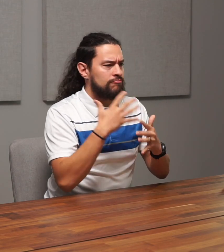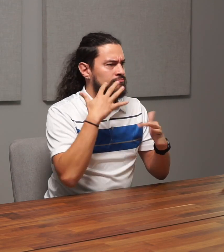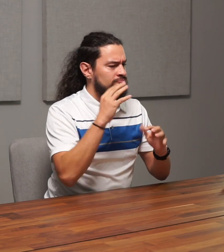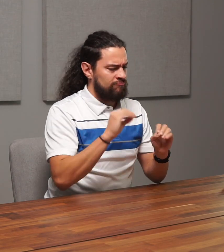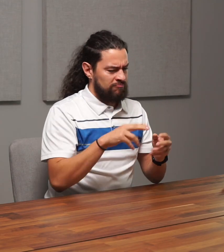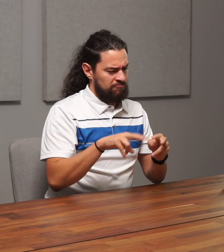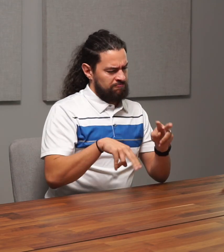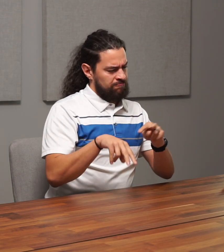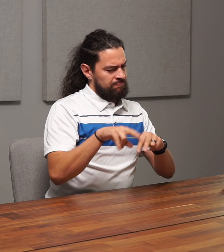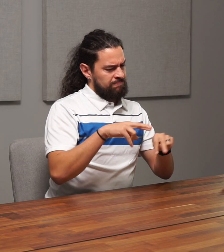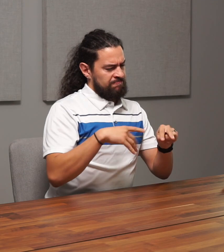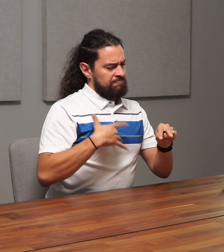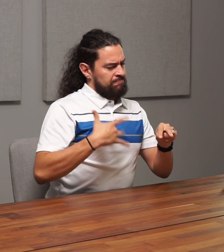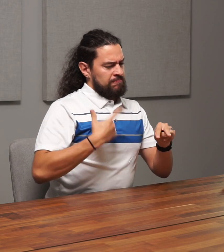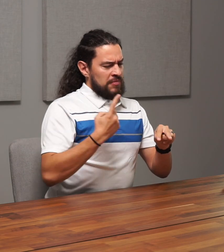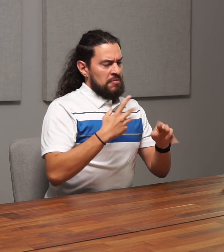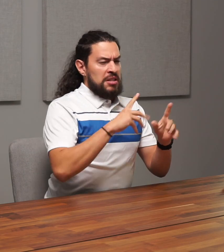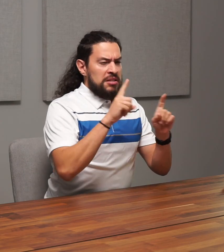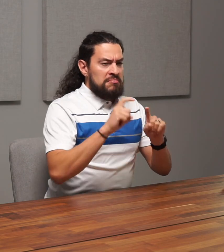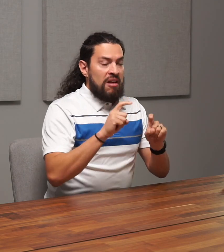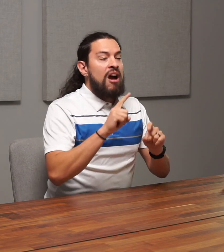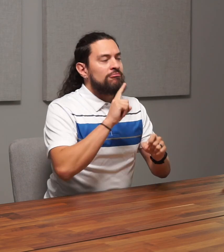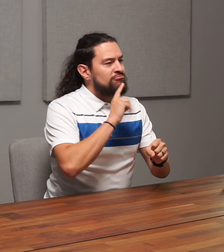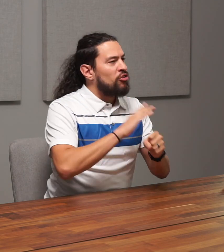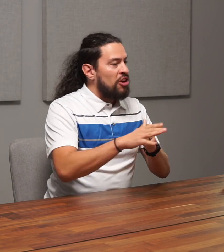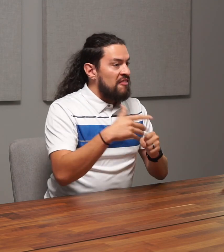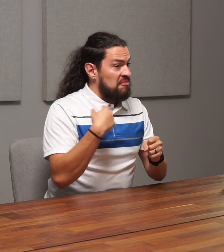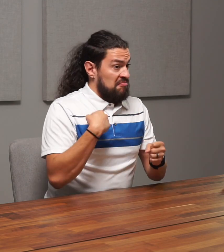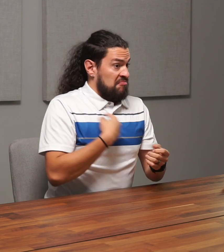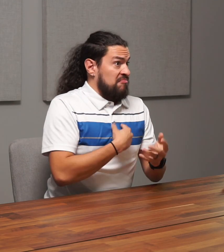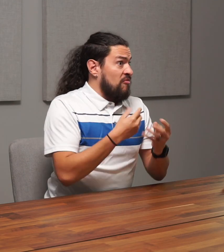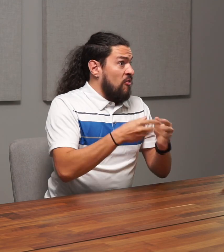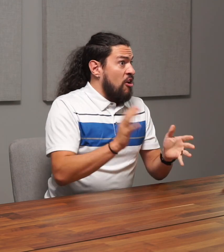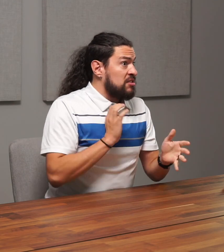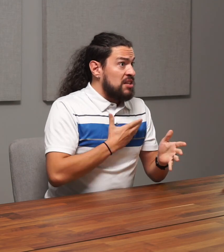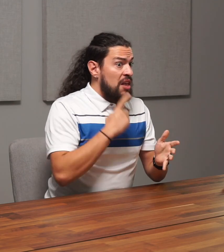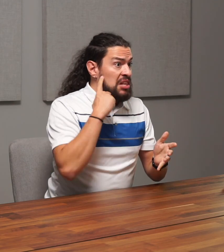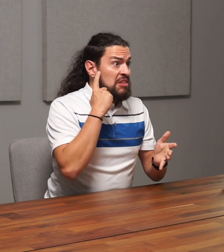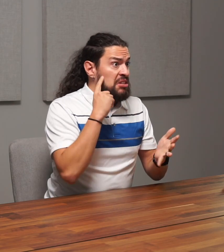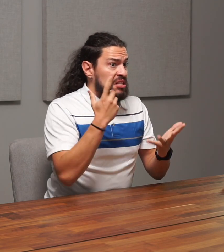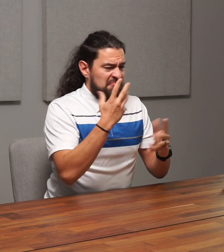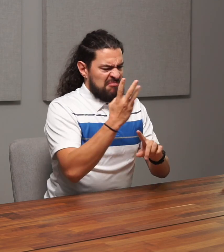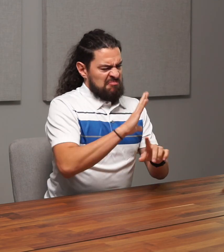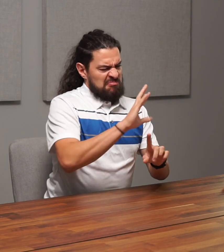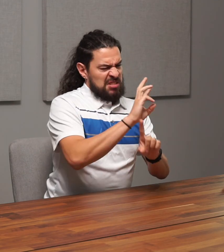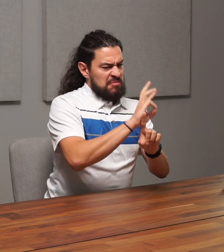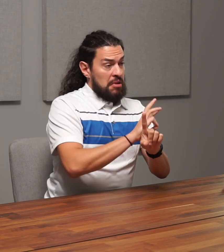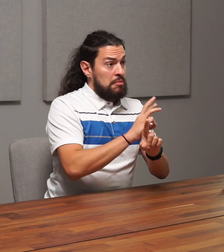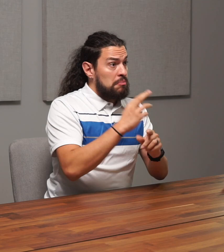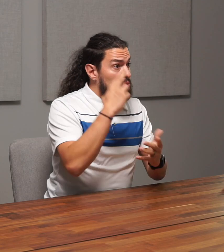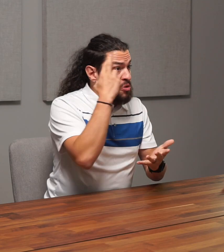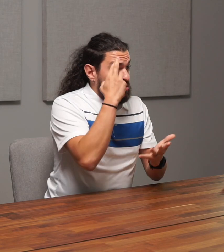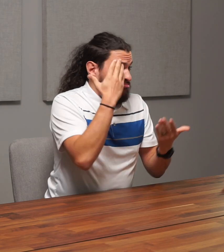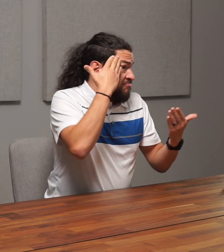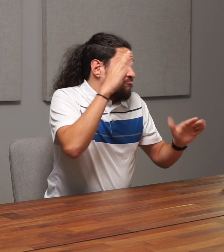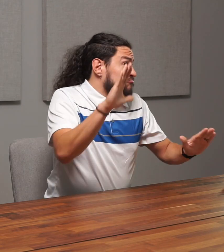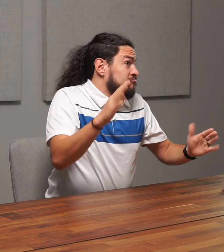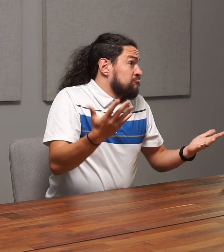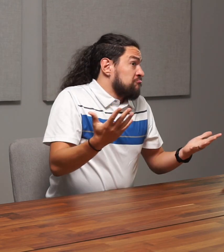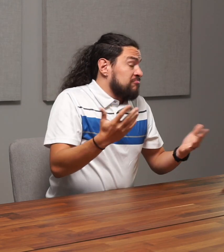etc etc and they started to really notice that disparency so they just assumed that we were